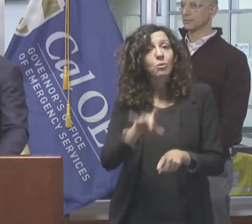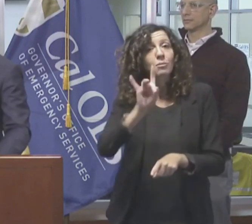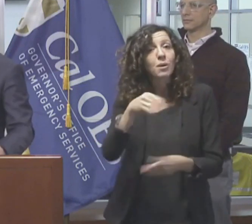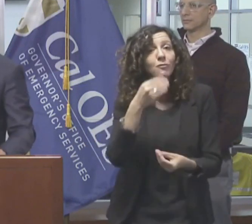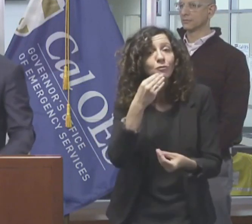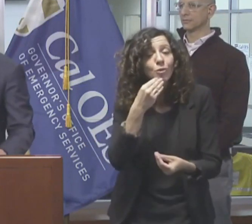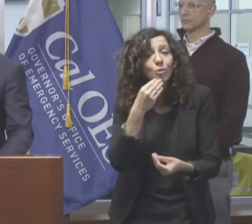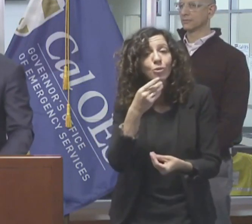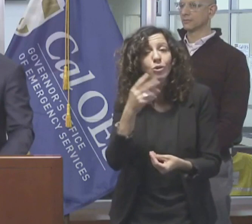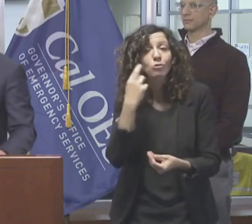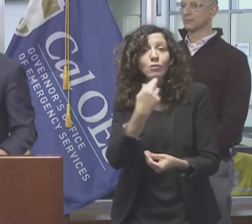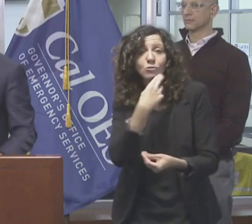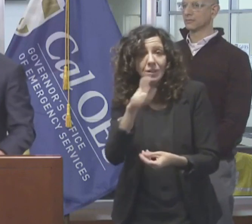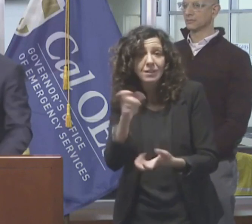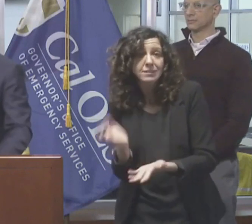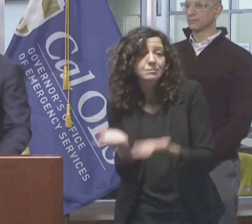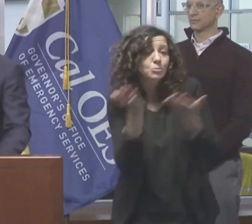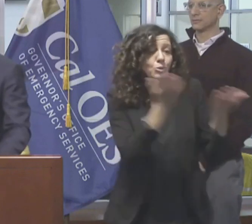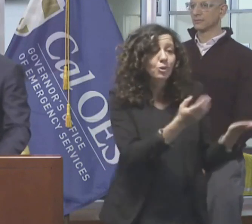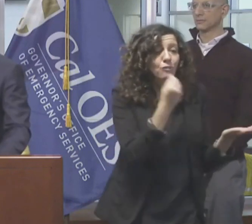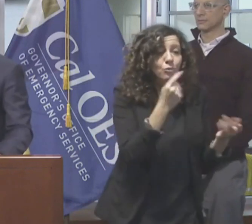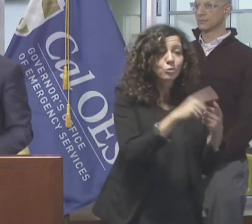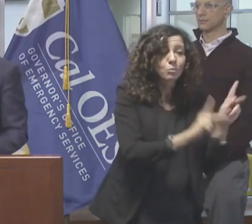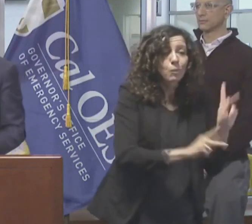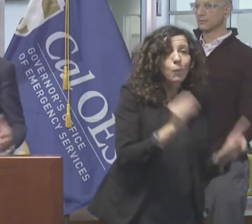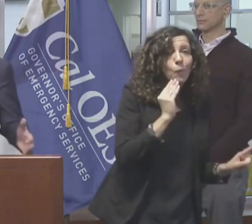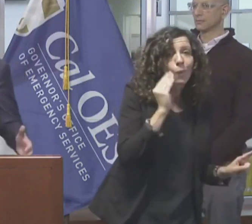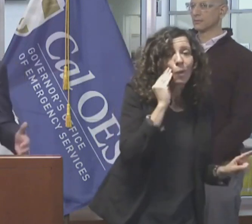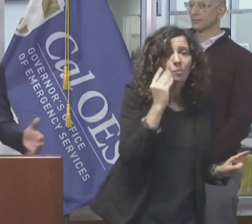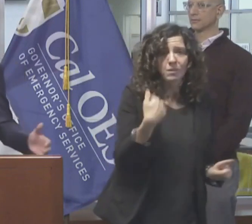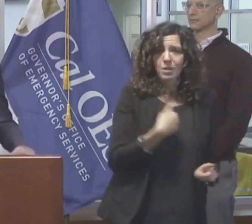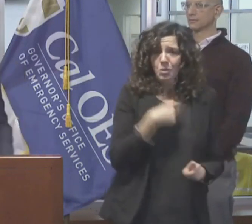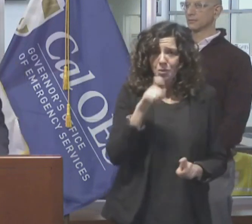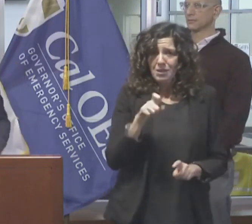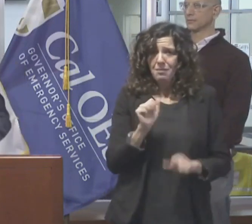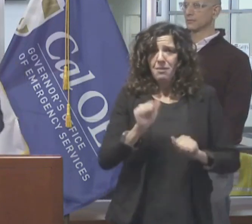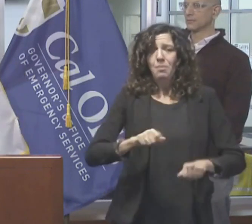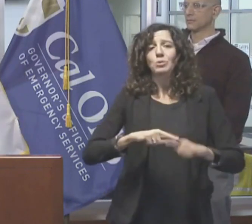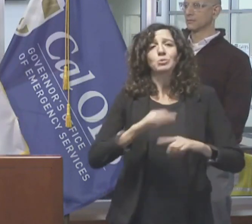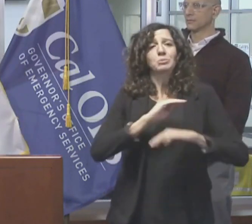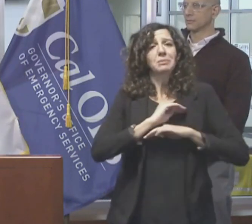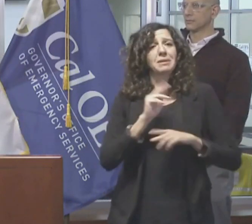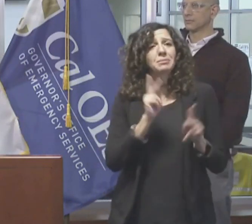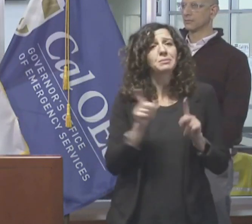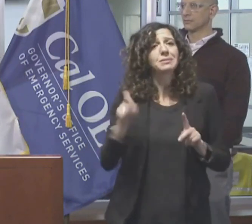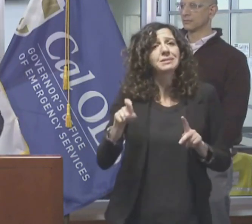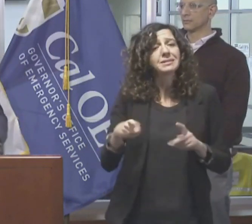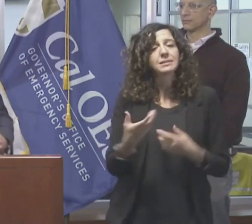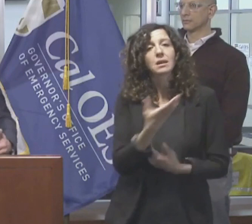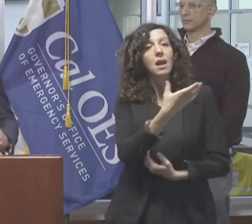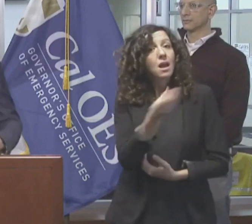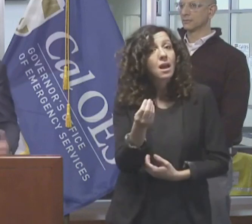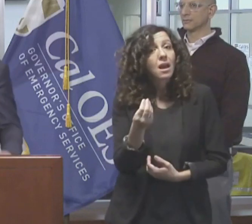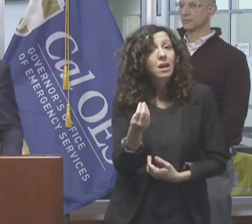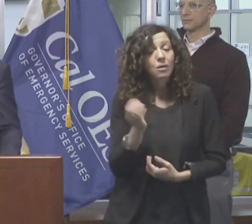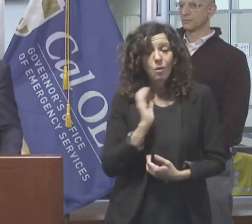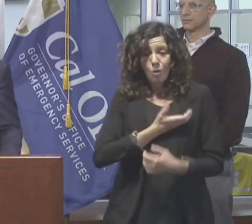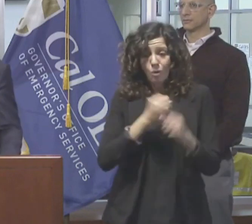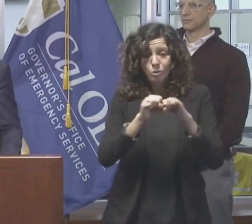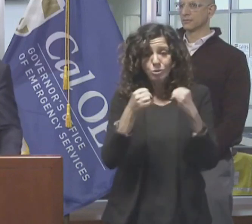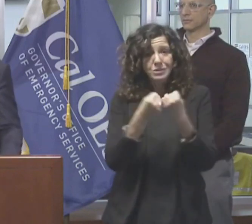delivered. We need the capacity to meet the needs of our population. And let me say this frankly, We need a productive